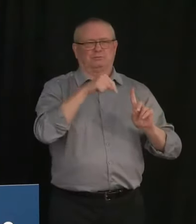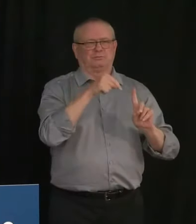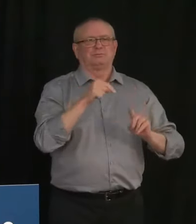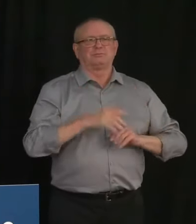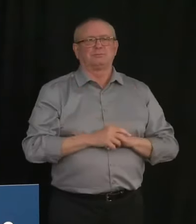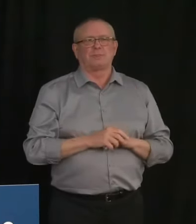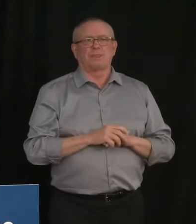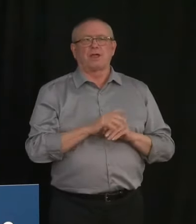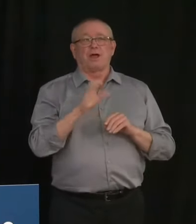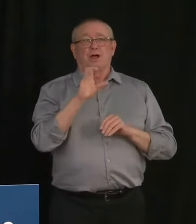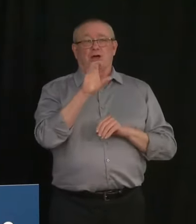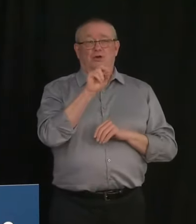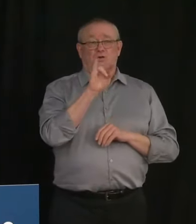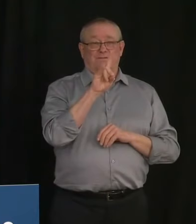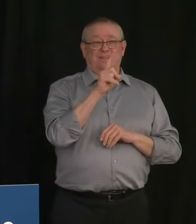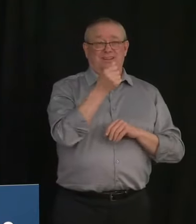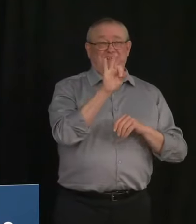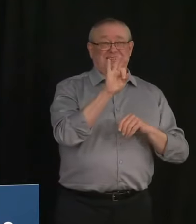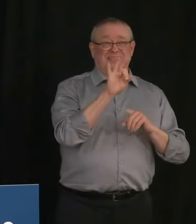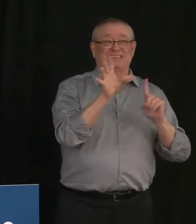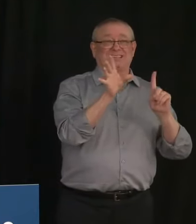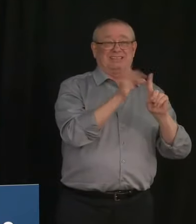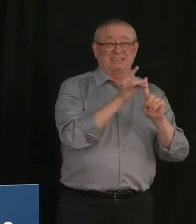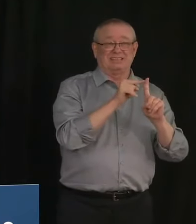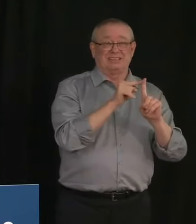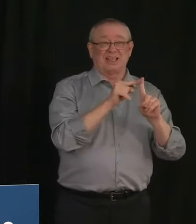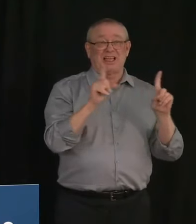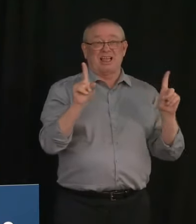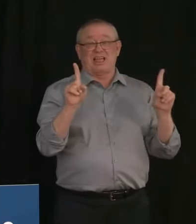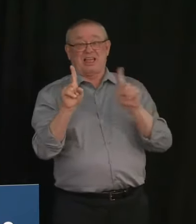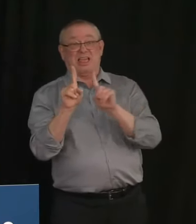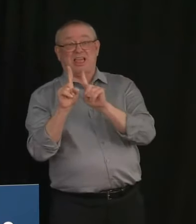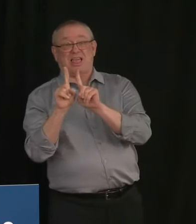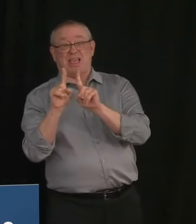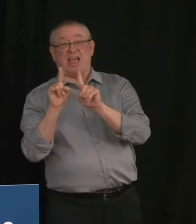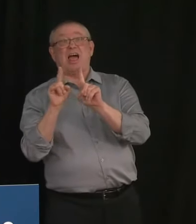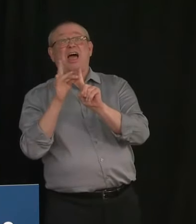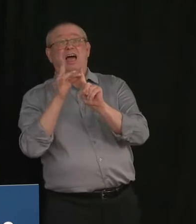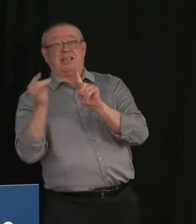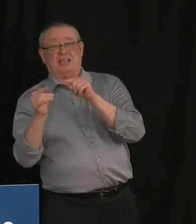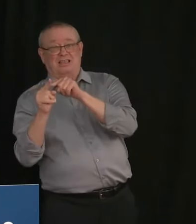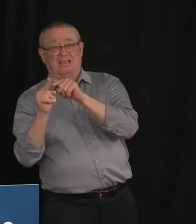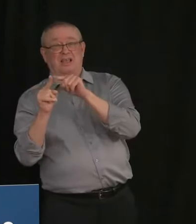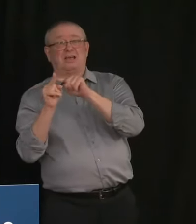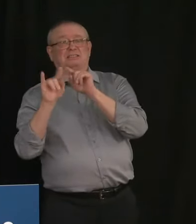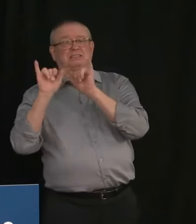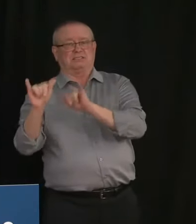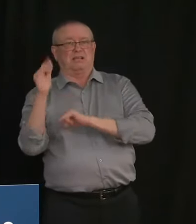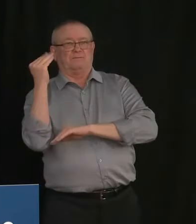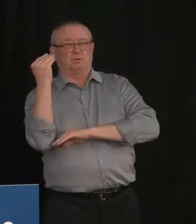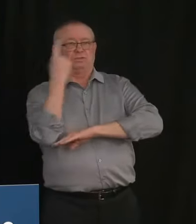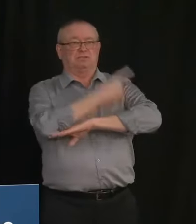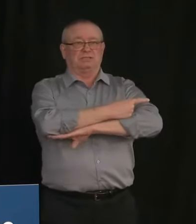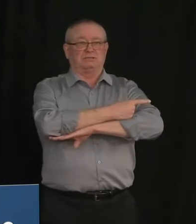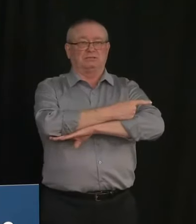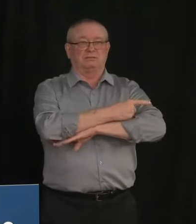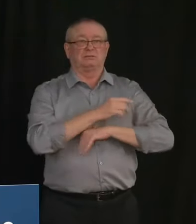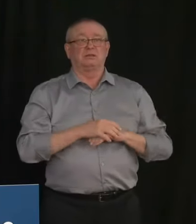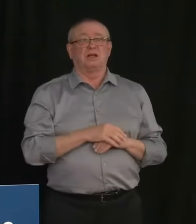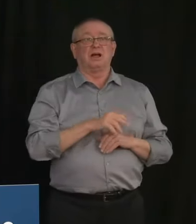the last exposure to an infectious case. This has not changed for contacts of variants of